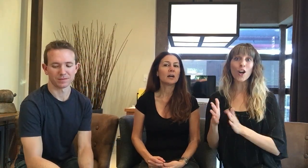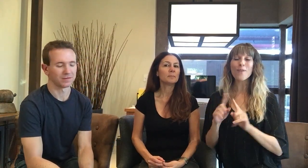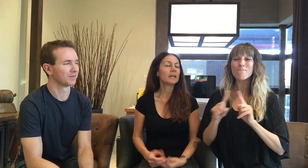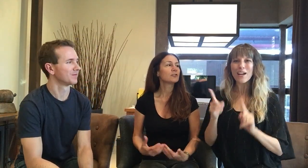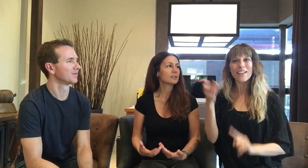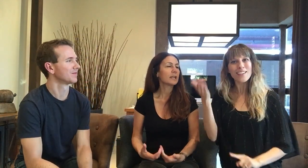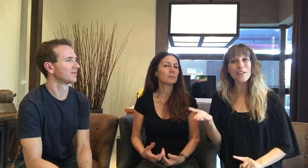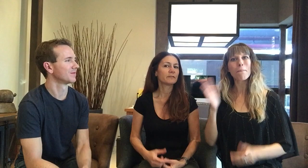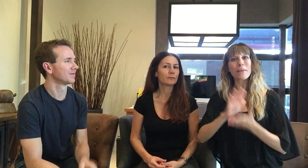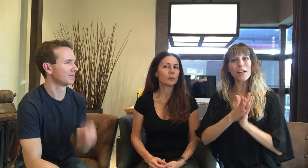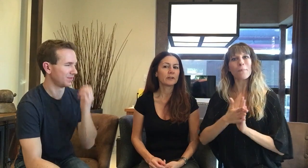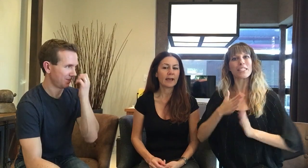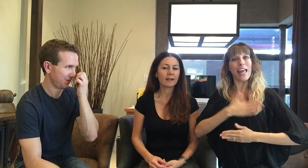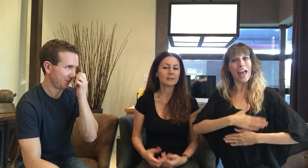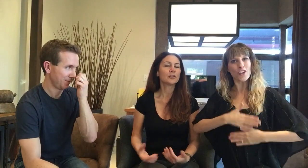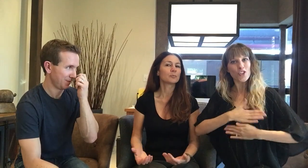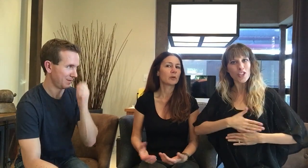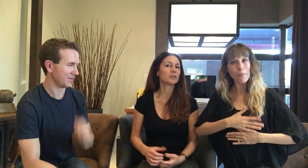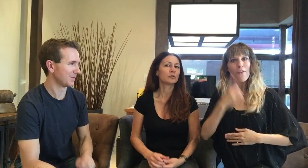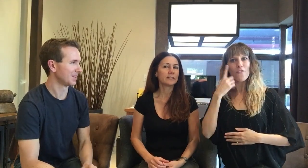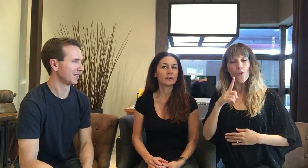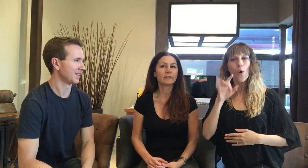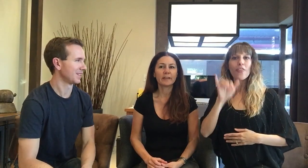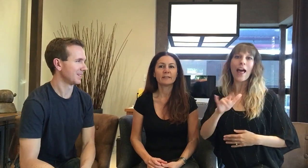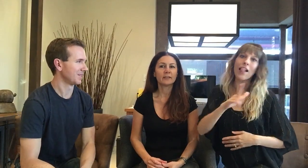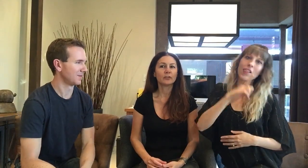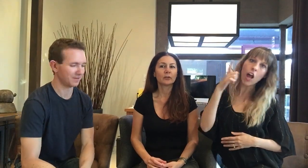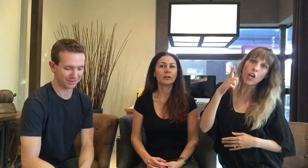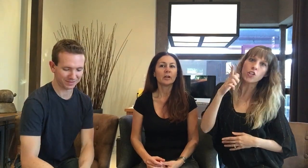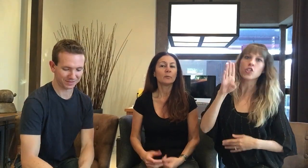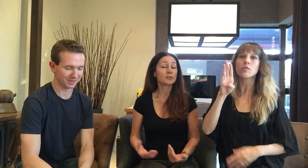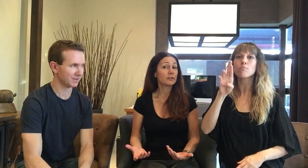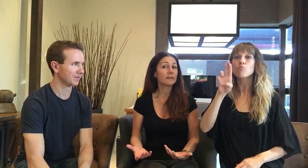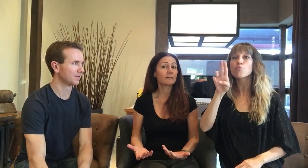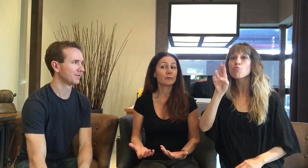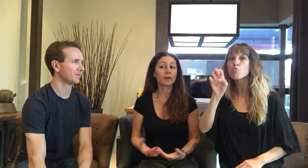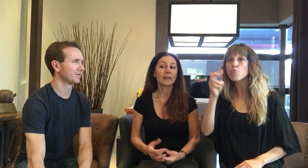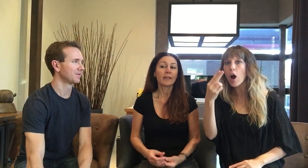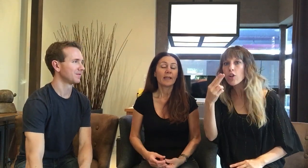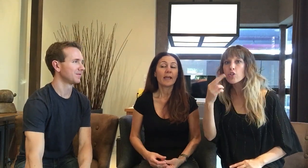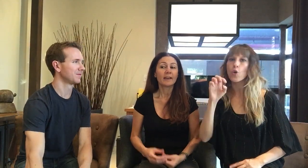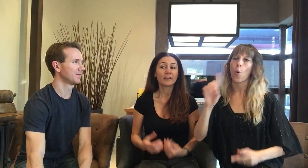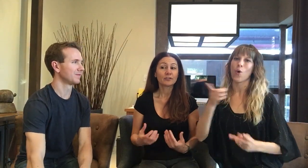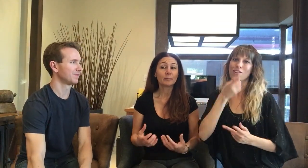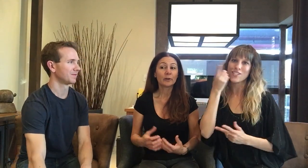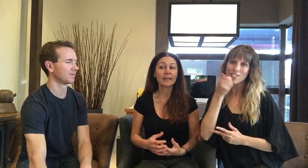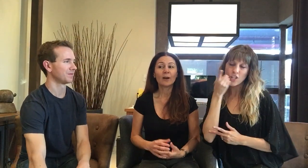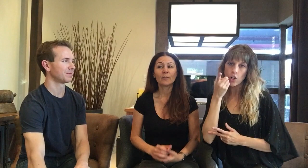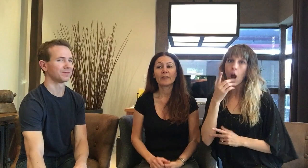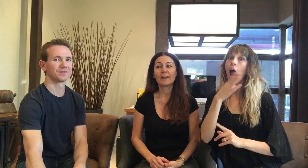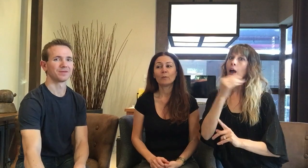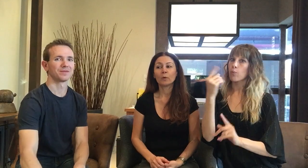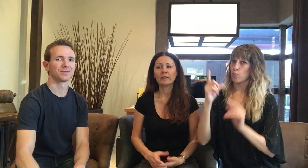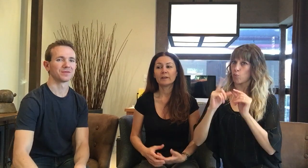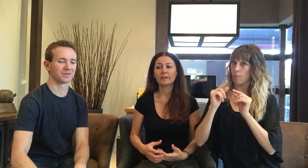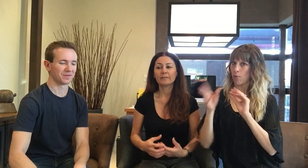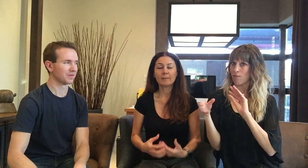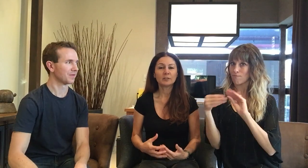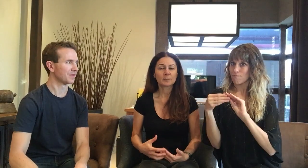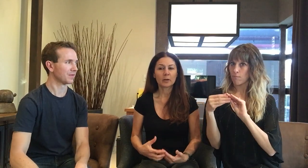become the entertainment for that lunch, brunch, or dinner event that you're reserving it for. And I should point out that one of the fabulous